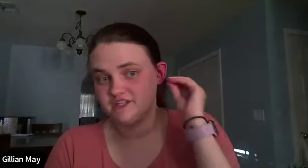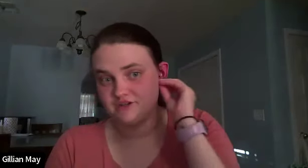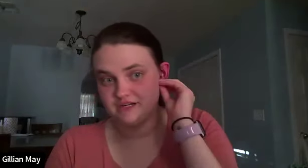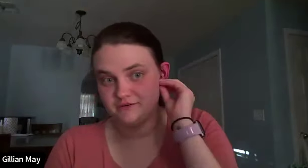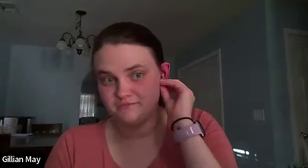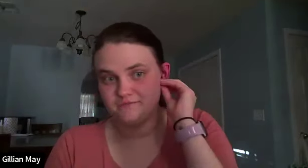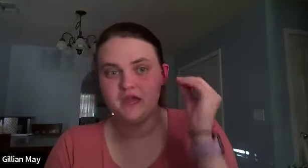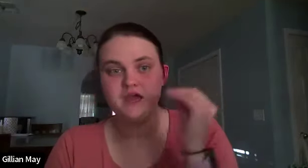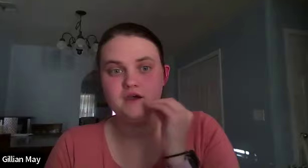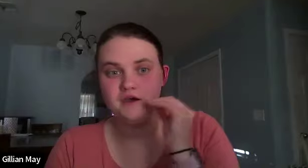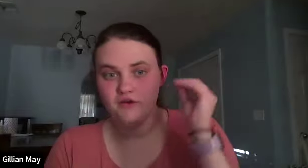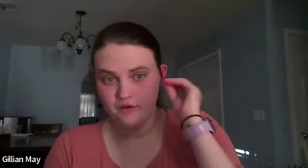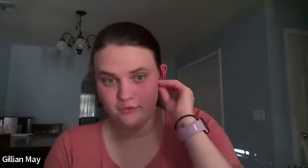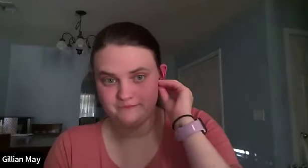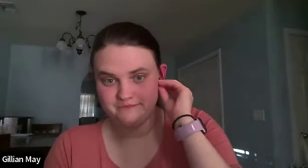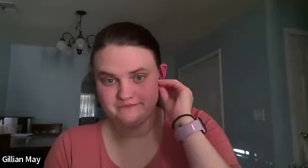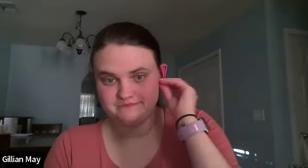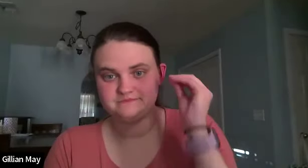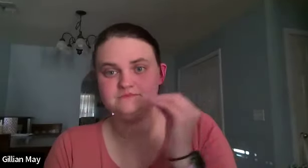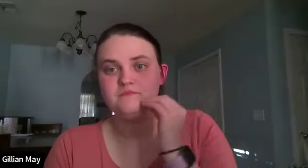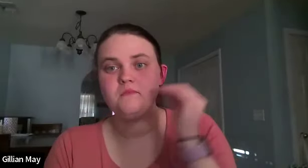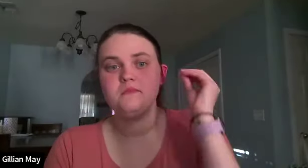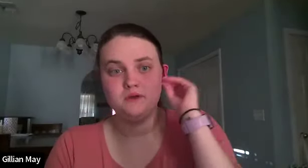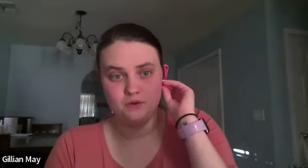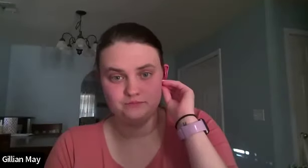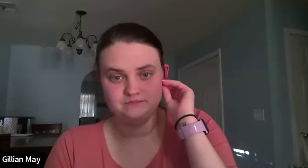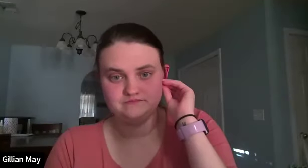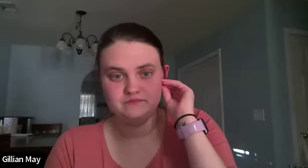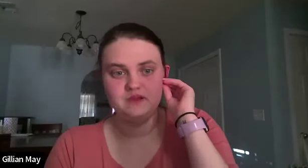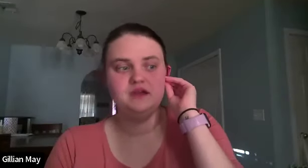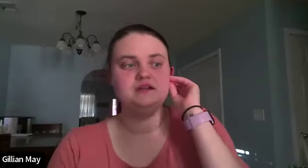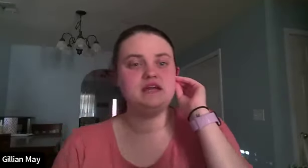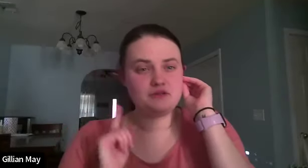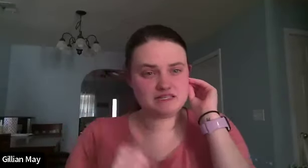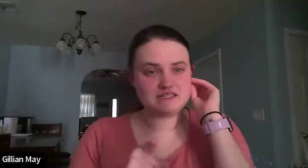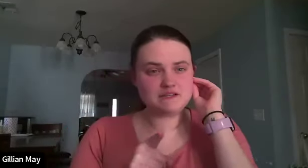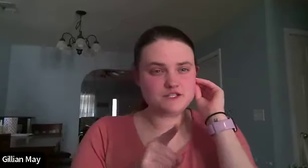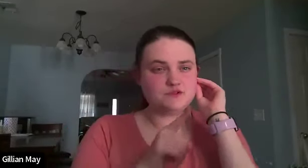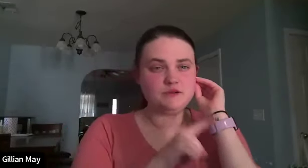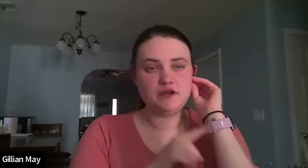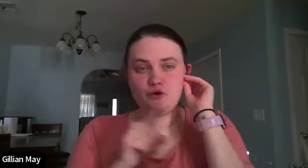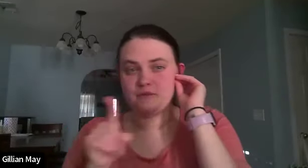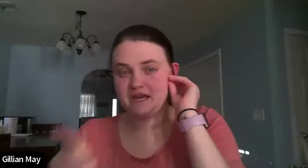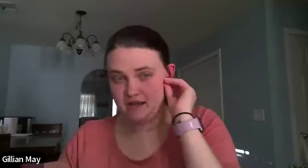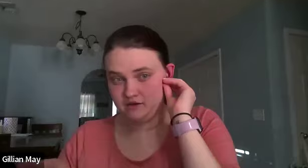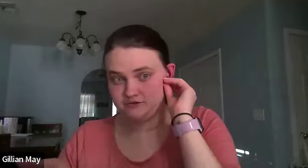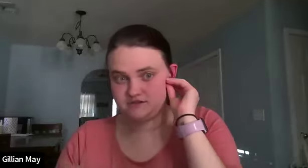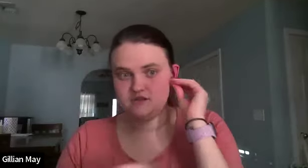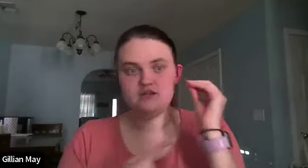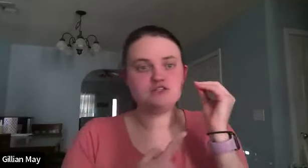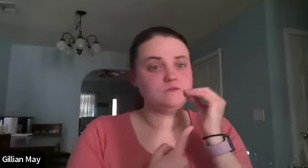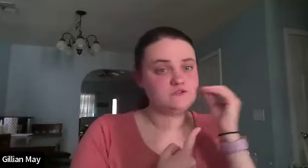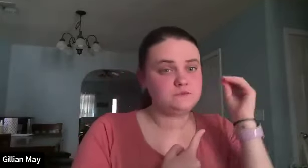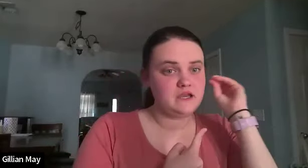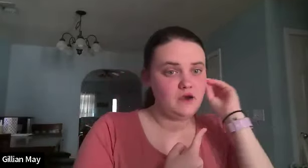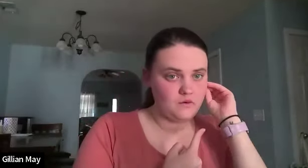to your ear. Home. Home. Now, there is a difference between home and house. So this would be